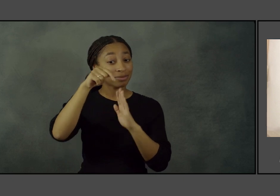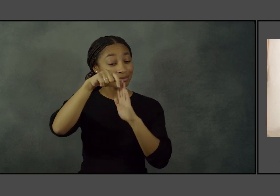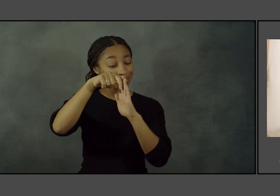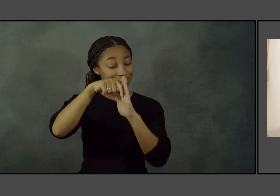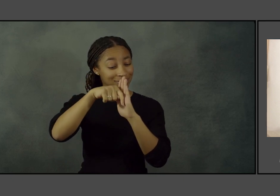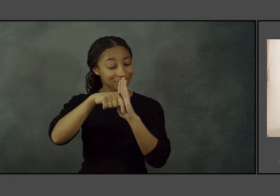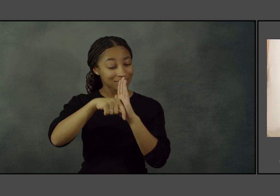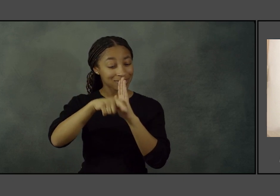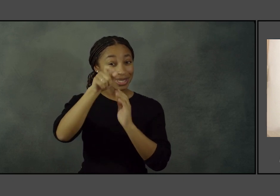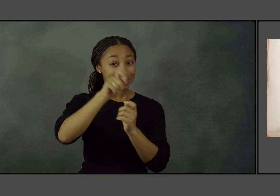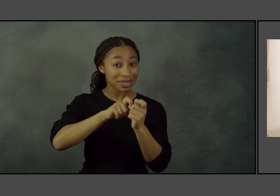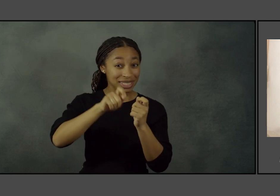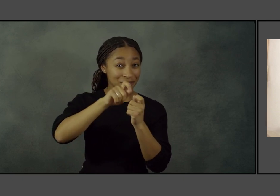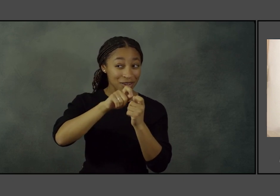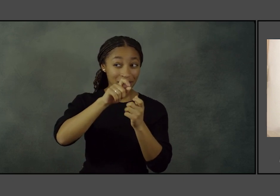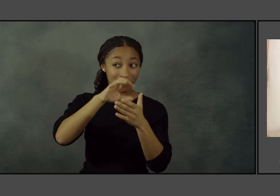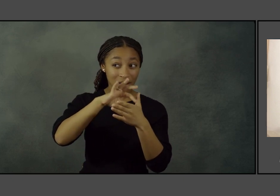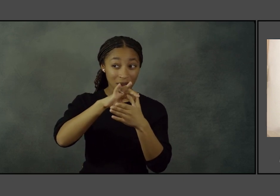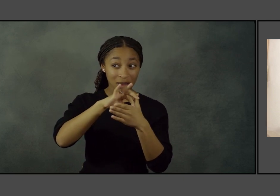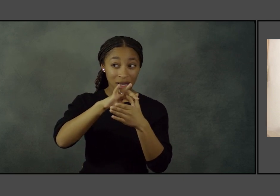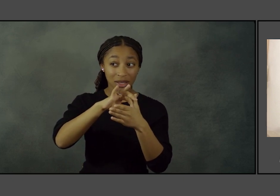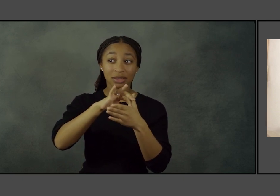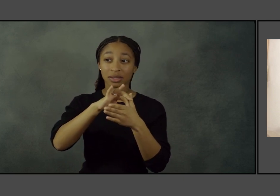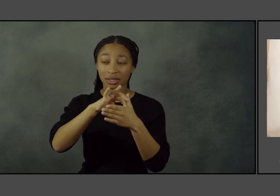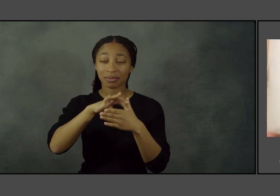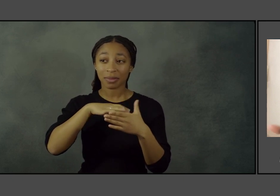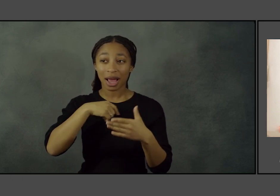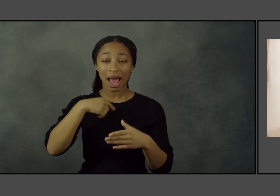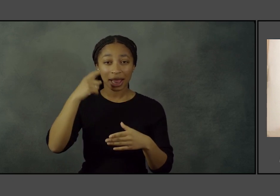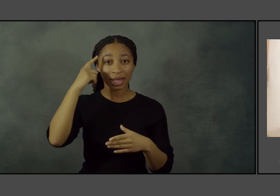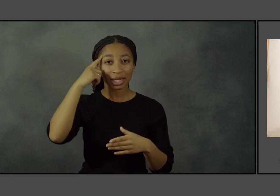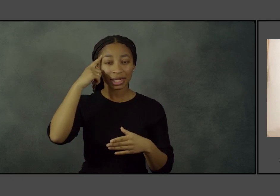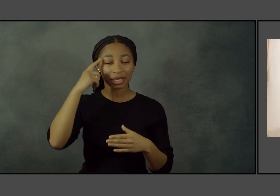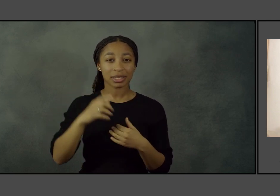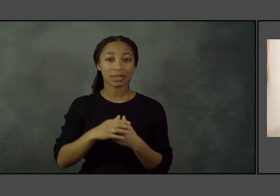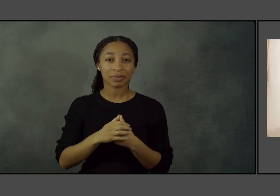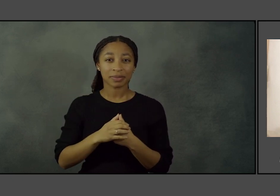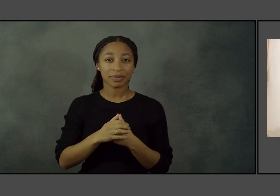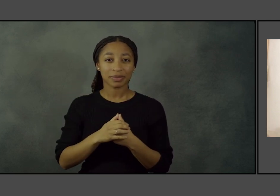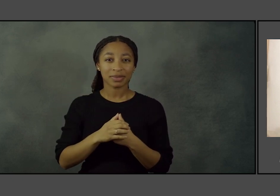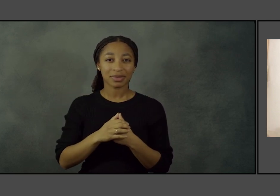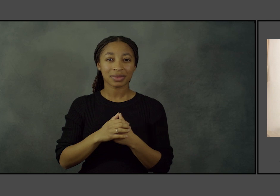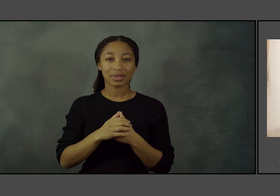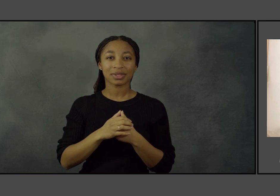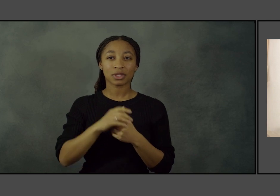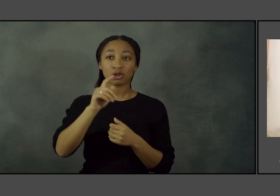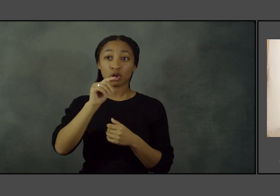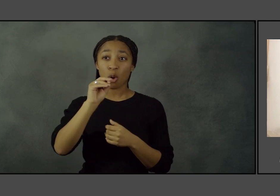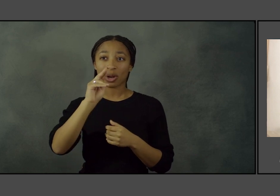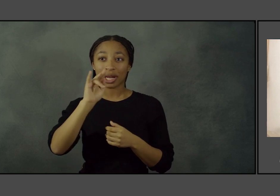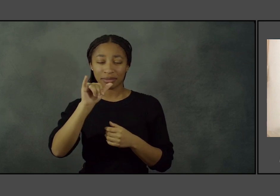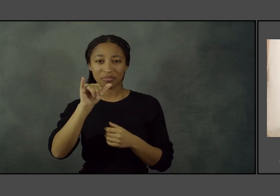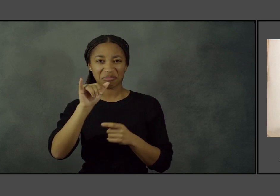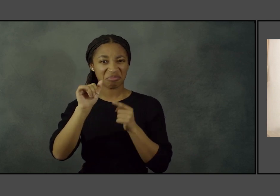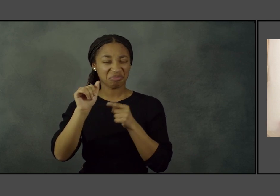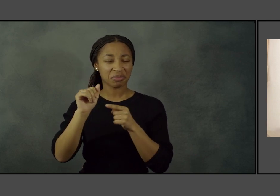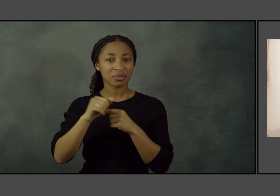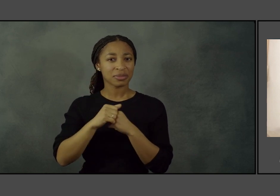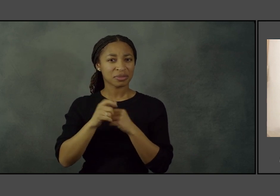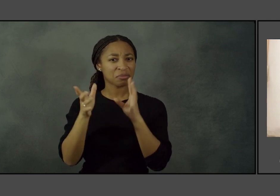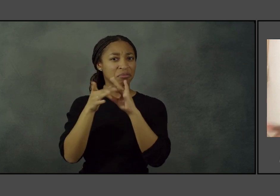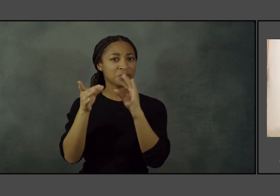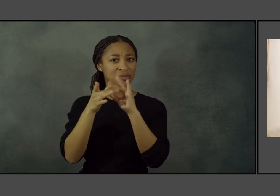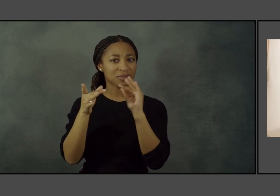think, I mean, Tony K. Bambara says this, the more universal it is. You touch upon the humanity because all